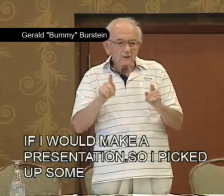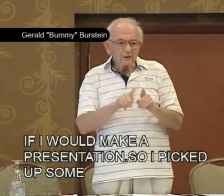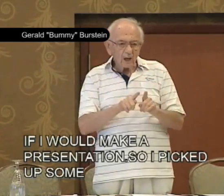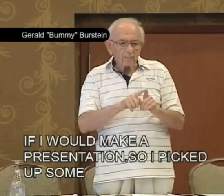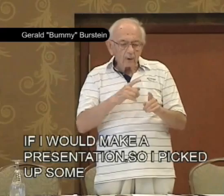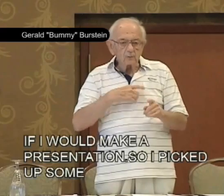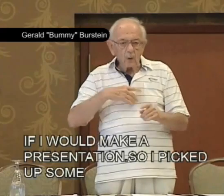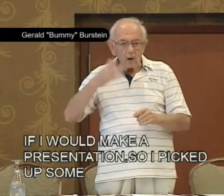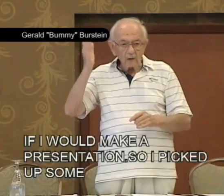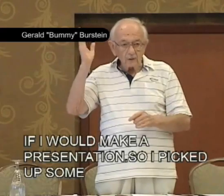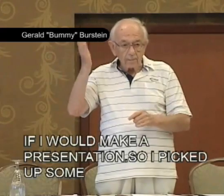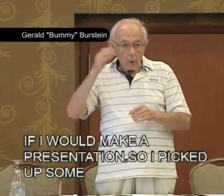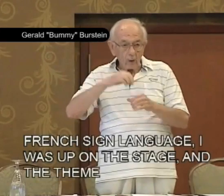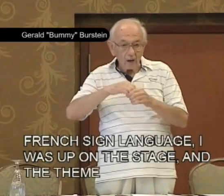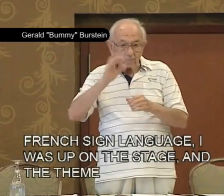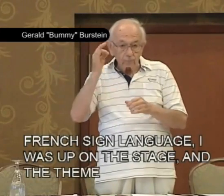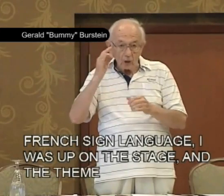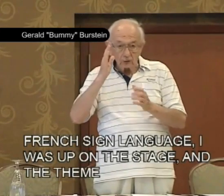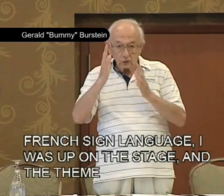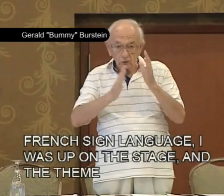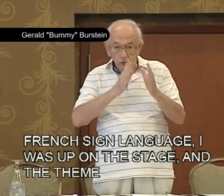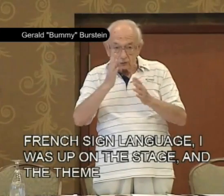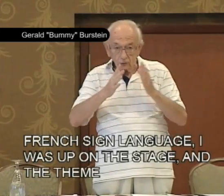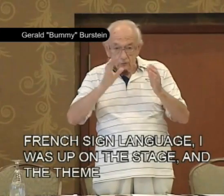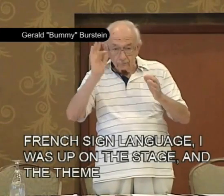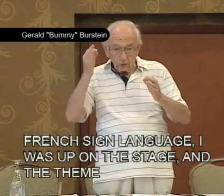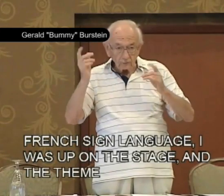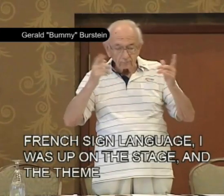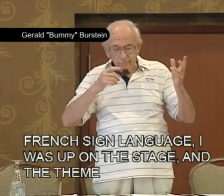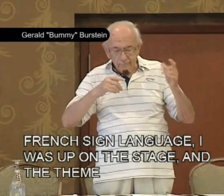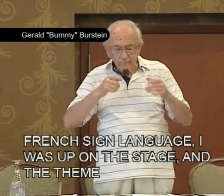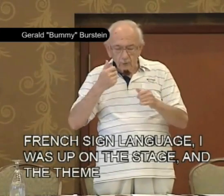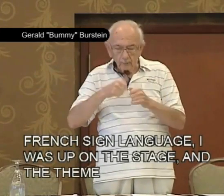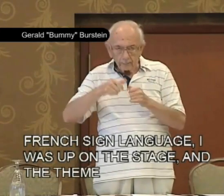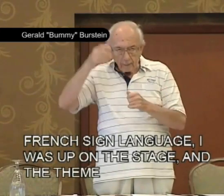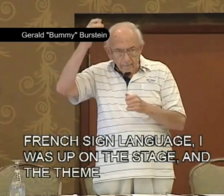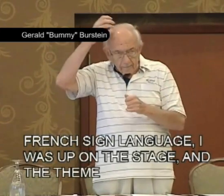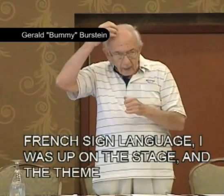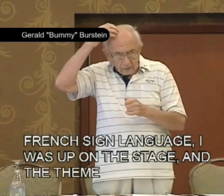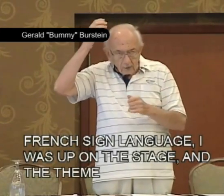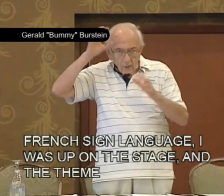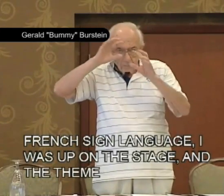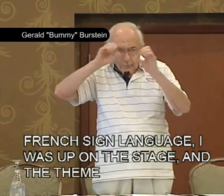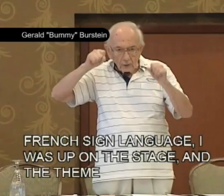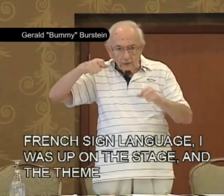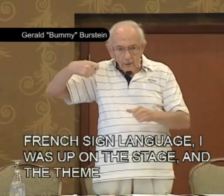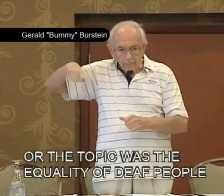the equality of deaf people and hearing people and so I picked up a little bit of French sign language and